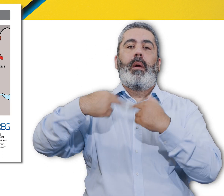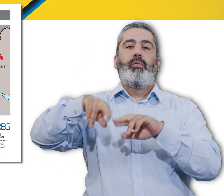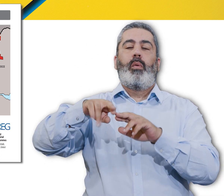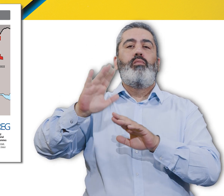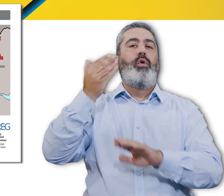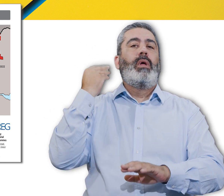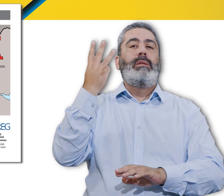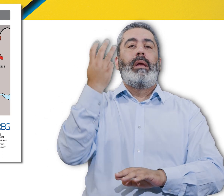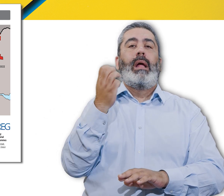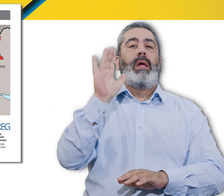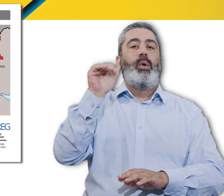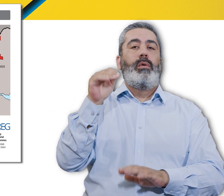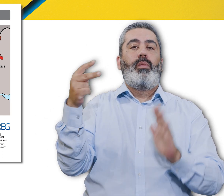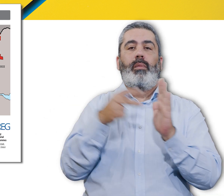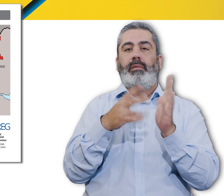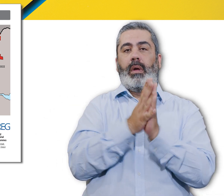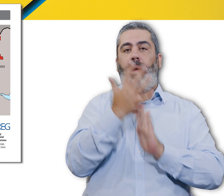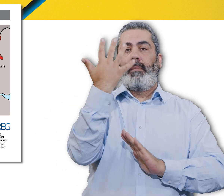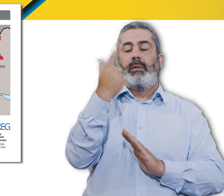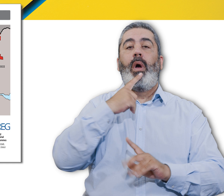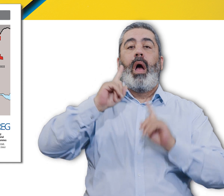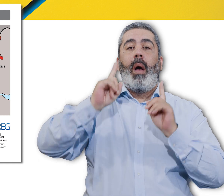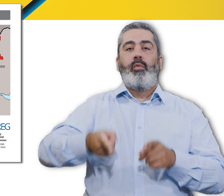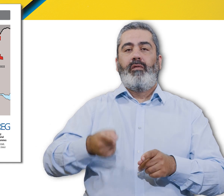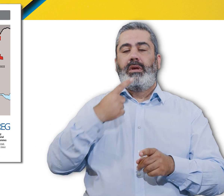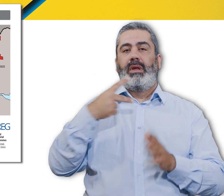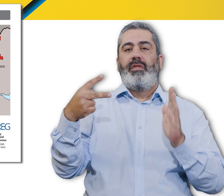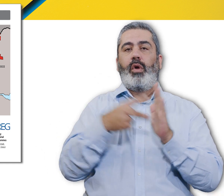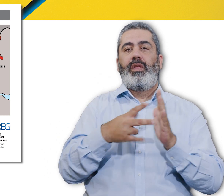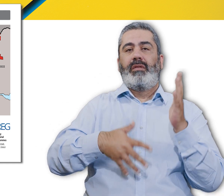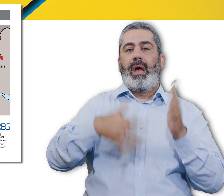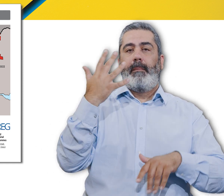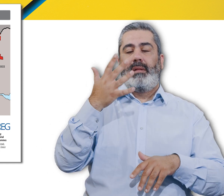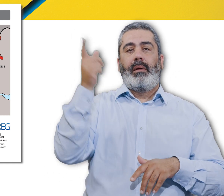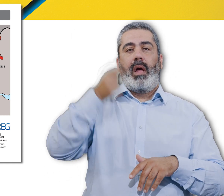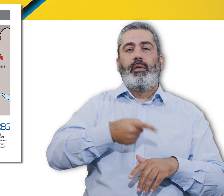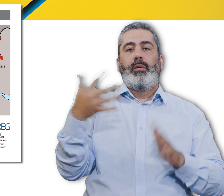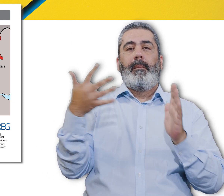2014-2020 was approved by the European Commission on July 30, 2015 by Decision